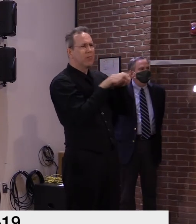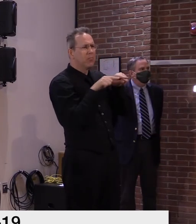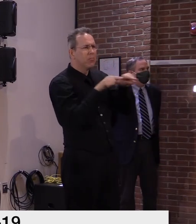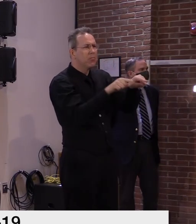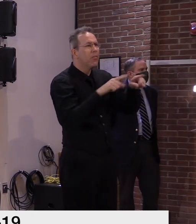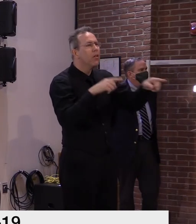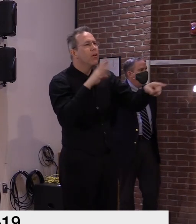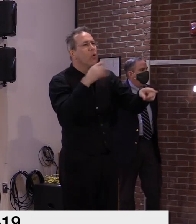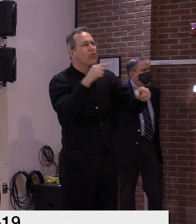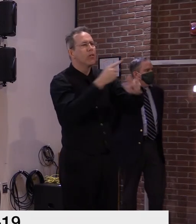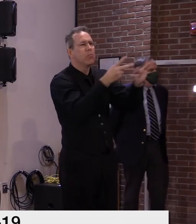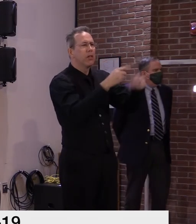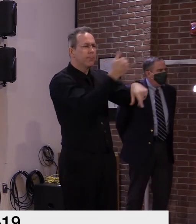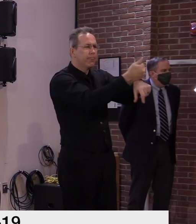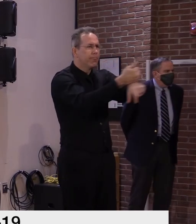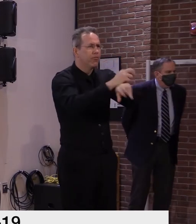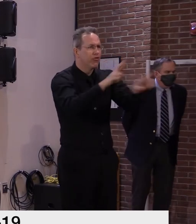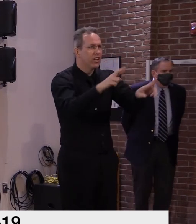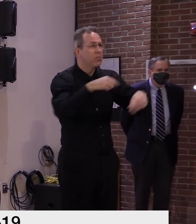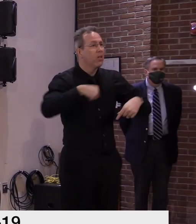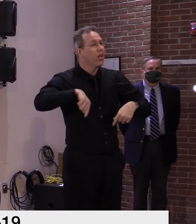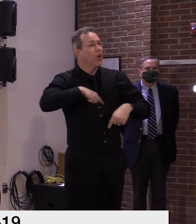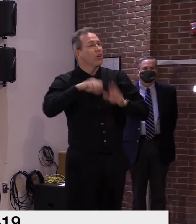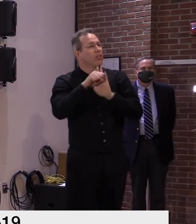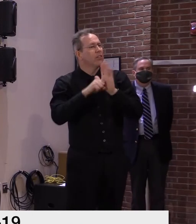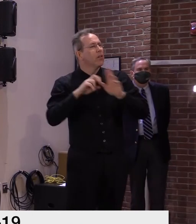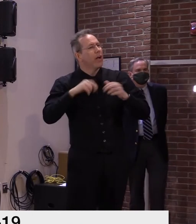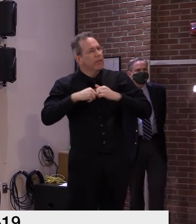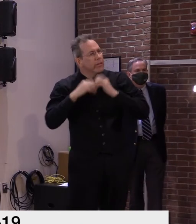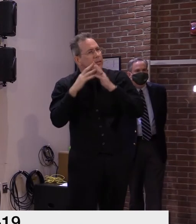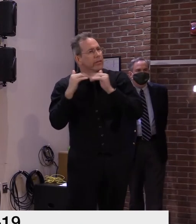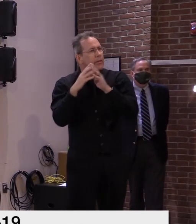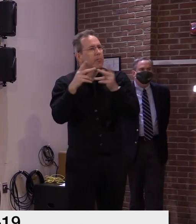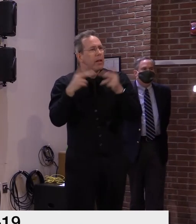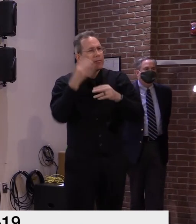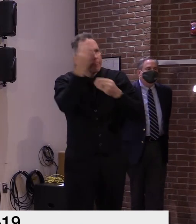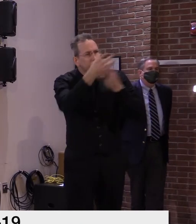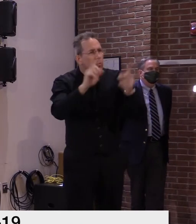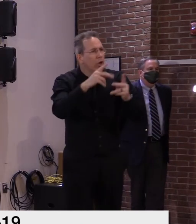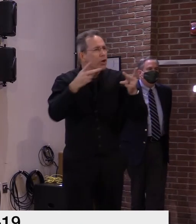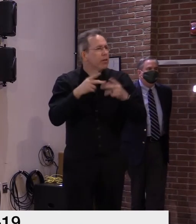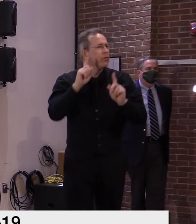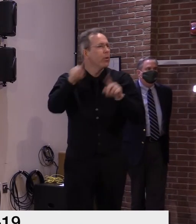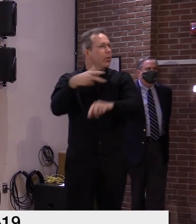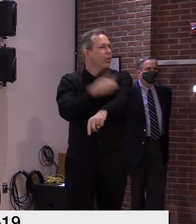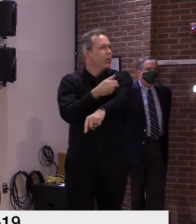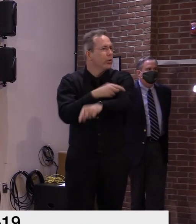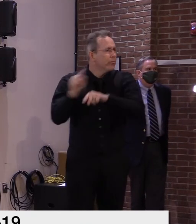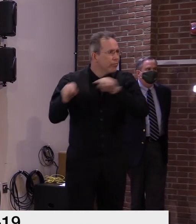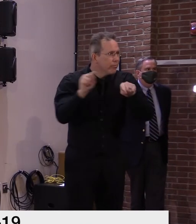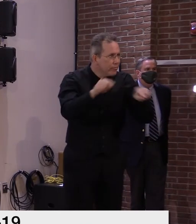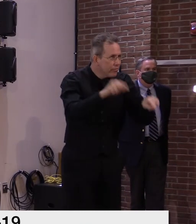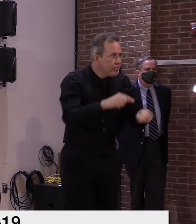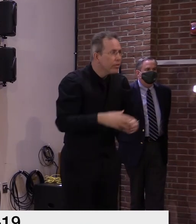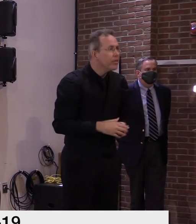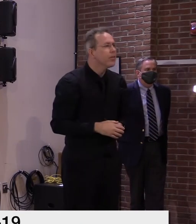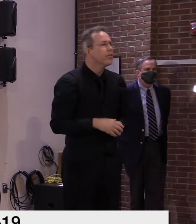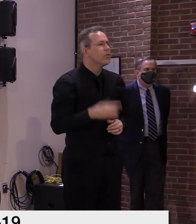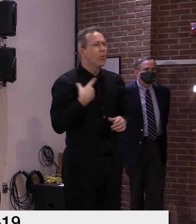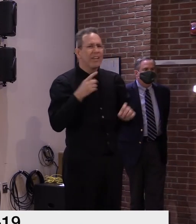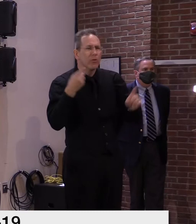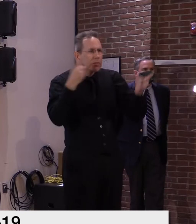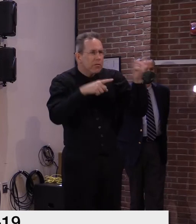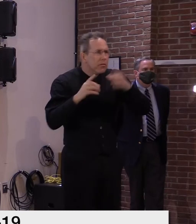vaccination strategy. What we want to make sure is that it stays coordinated with anything that we're doing, and